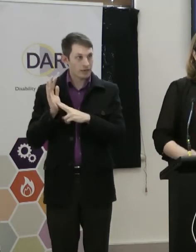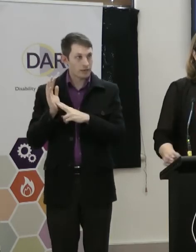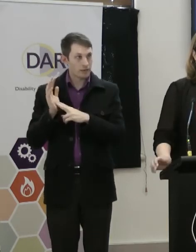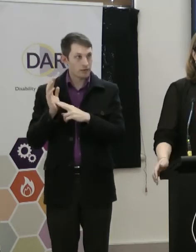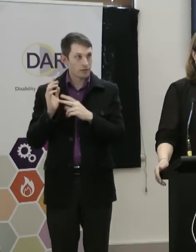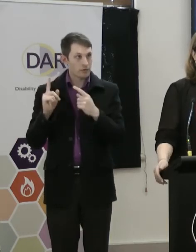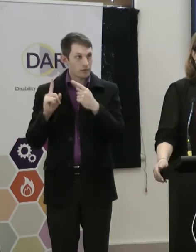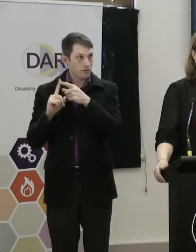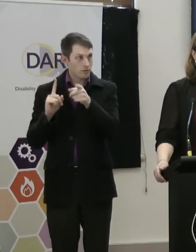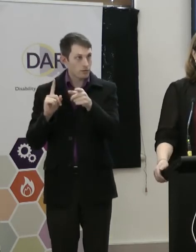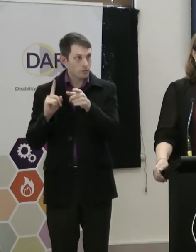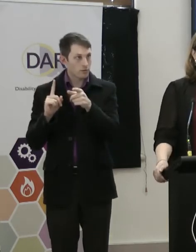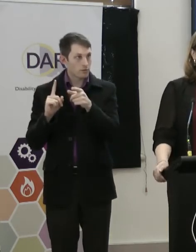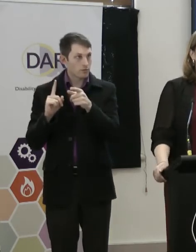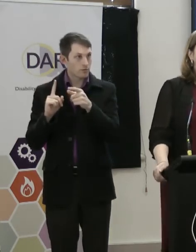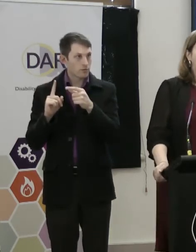haven't